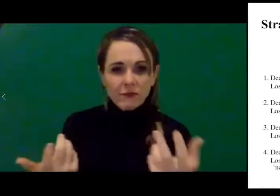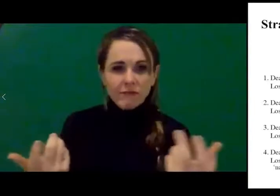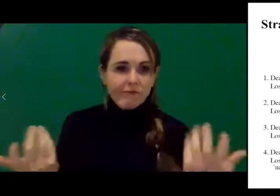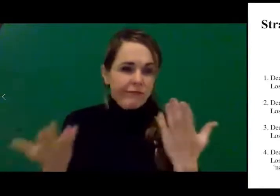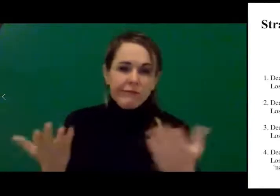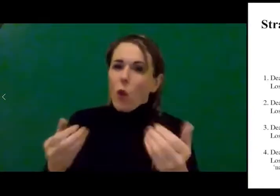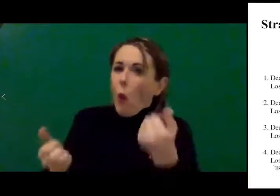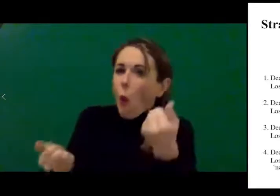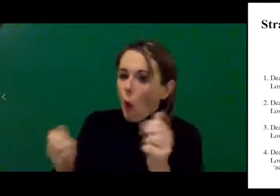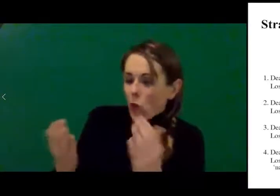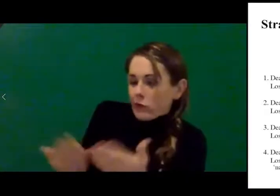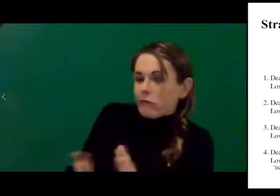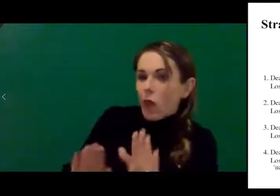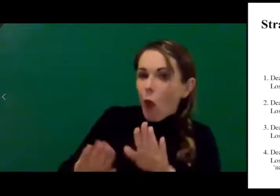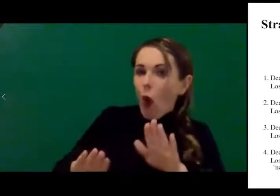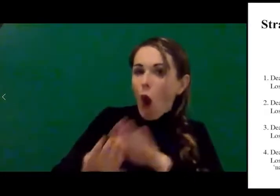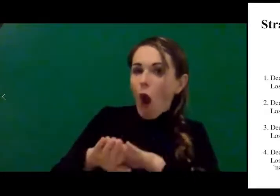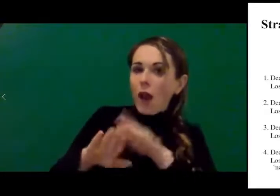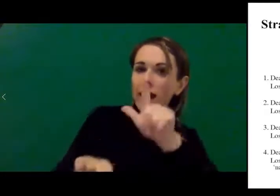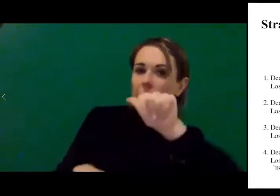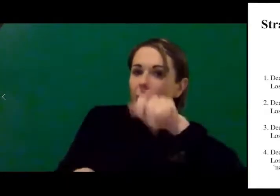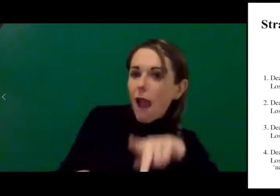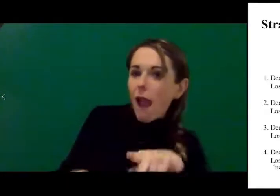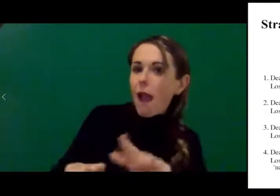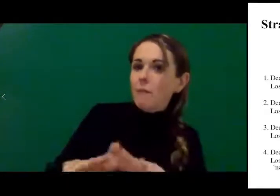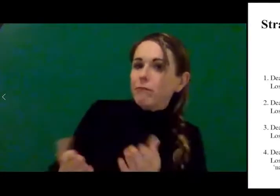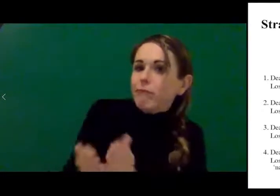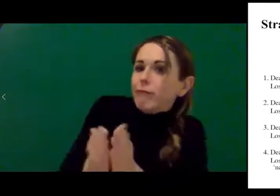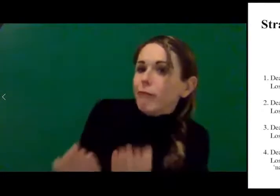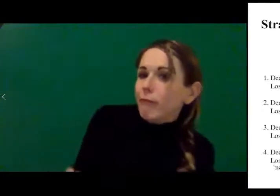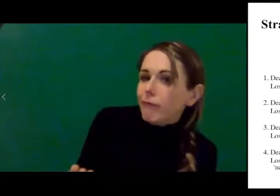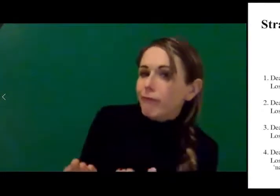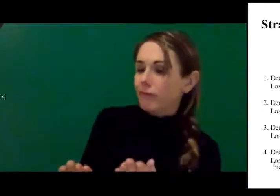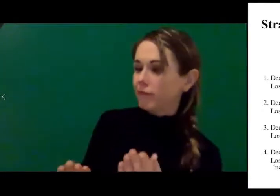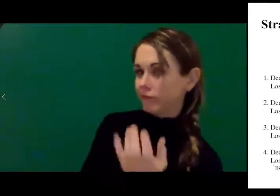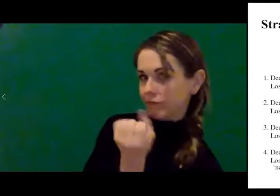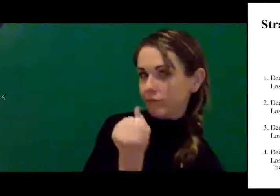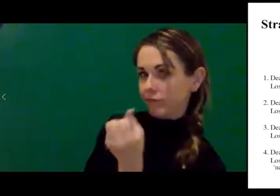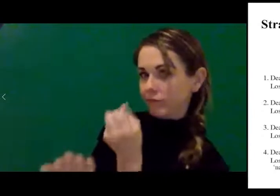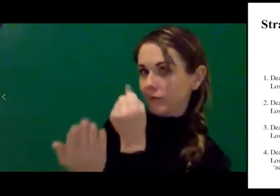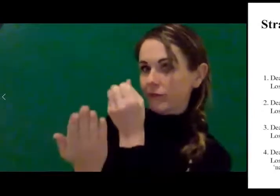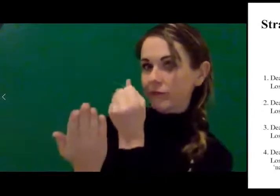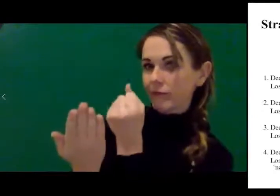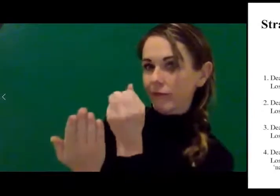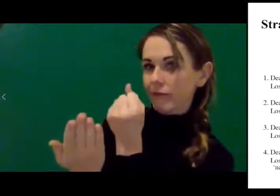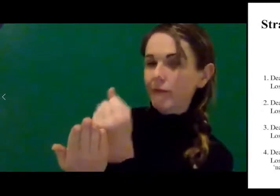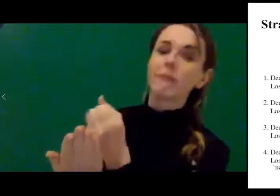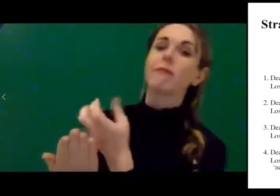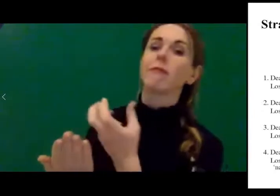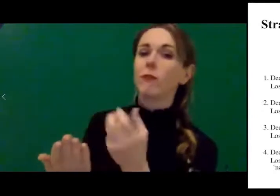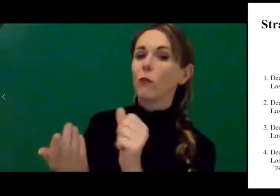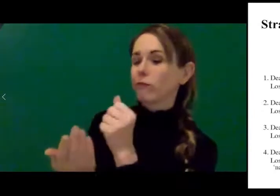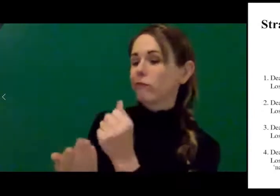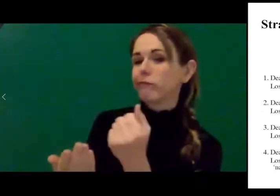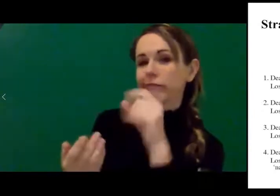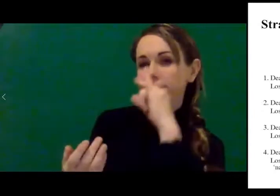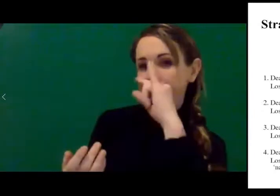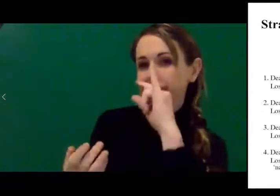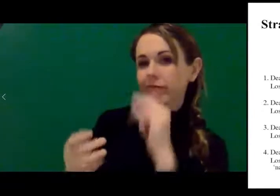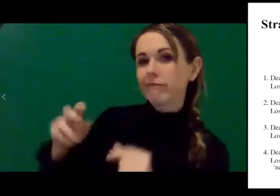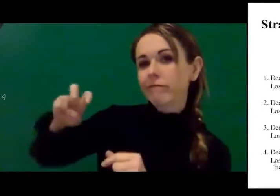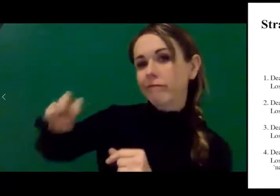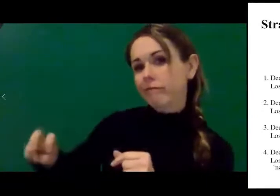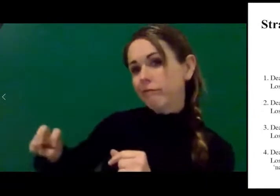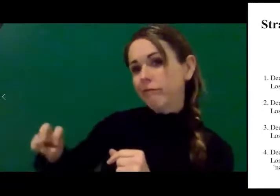You could have your child on your lap with you and signing in front of them with the book. The kid sits right there with you. Make